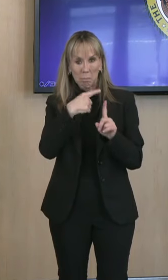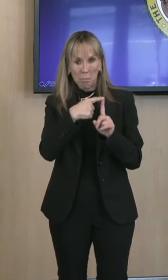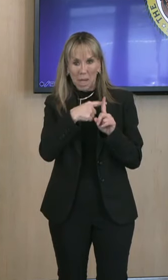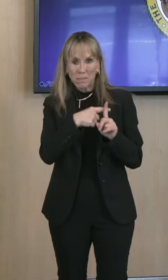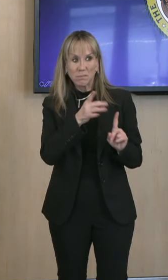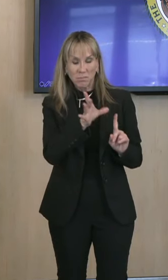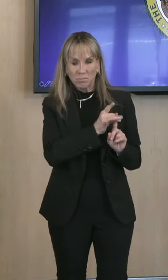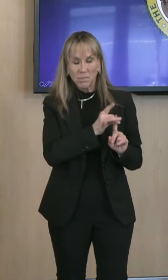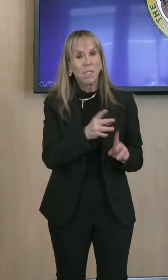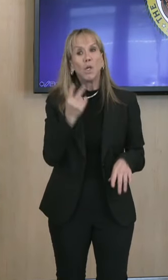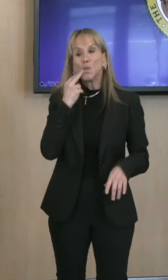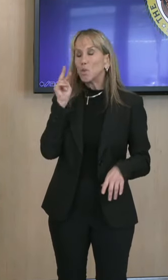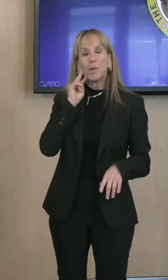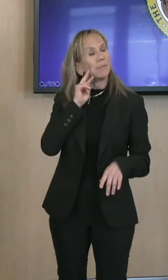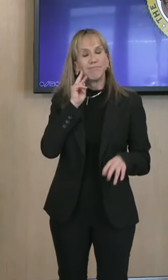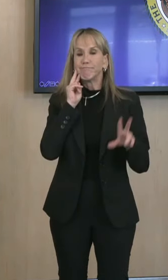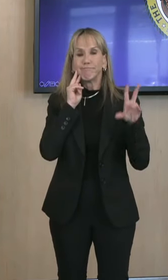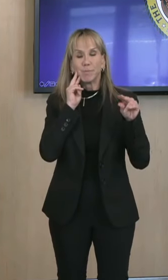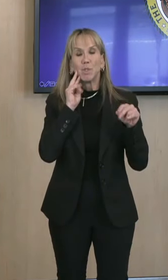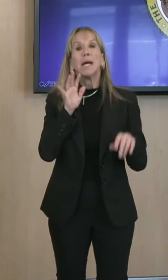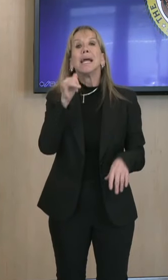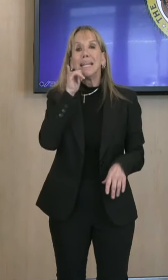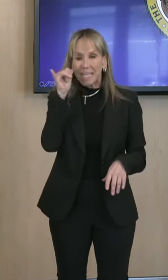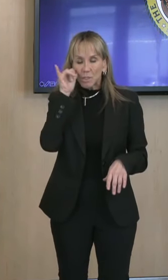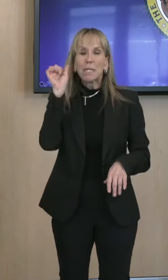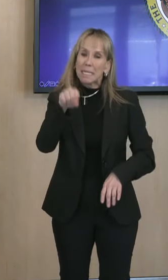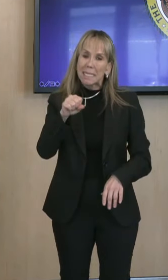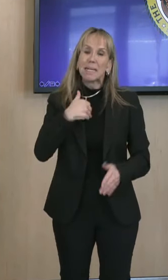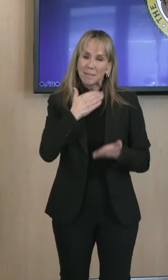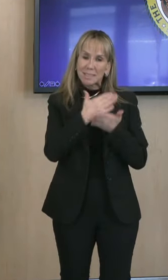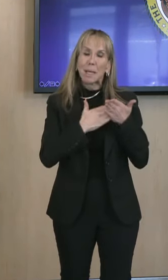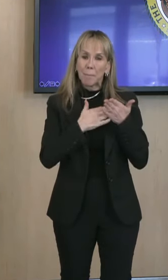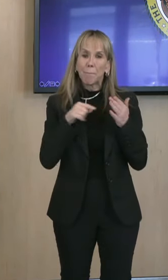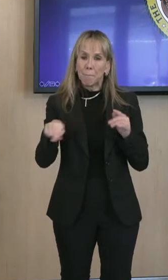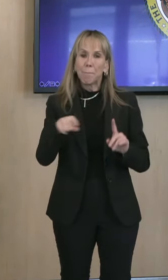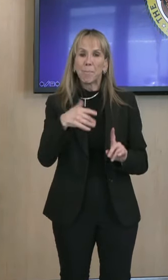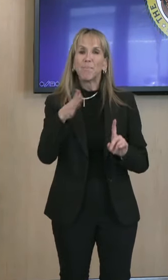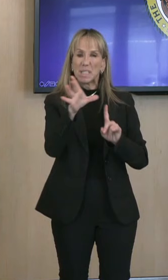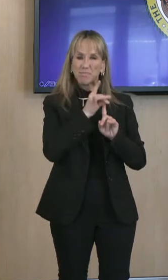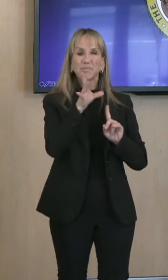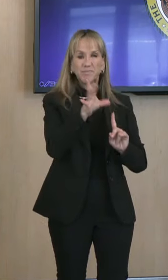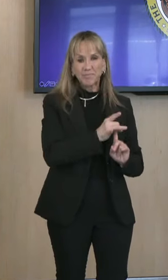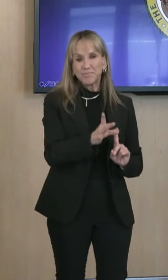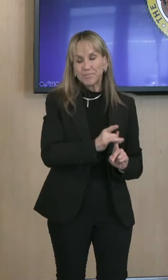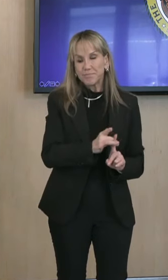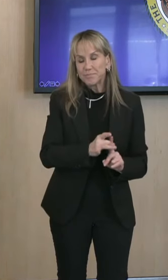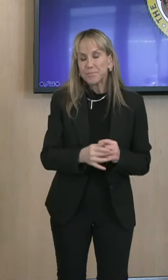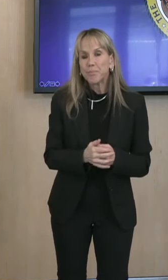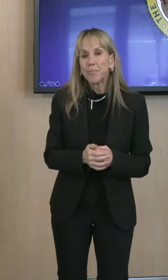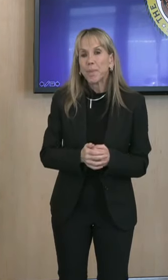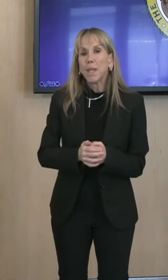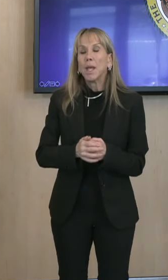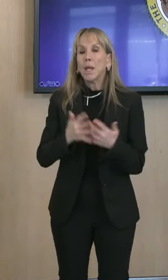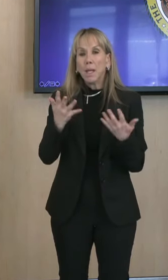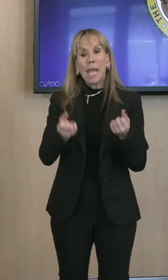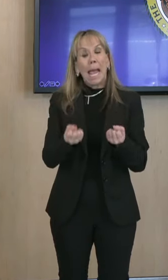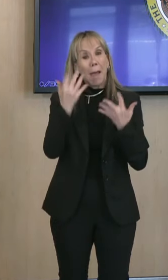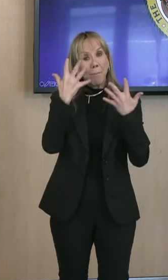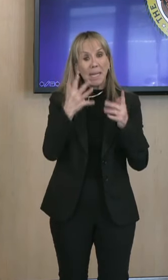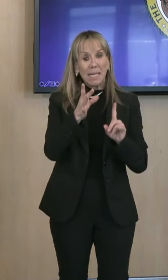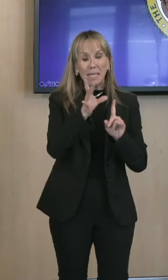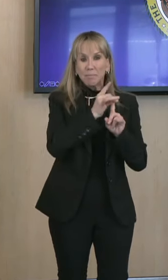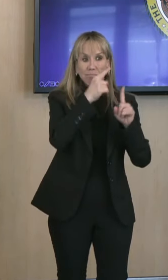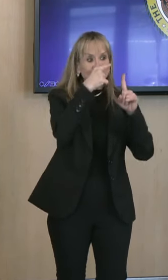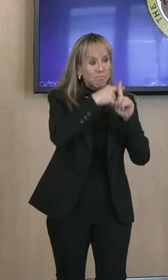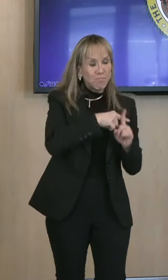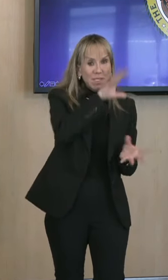not the case. No one had tested positive. Yesterday, we did have a few positives, so we just shared that we had had a few positives. We do not break down the number of positive cases